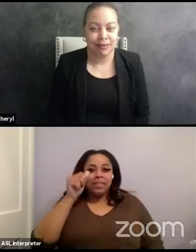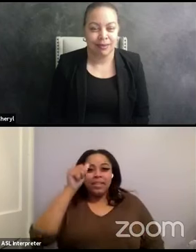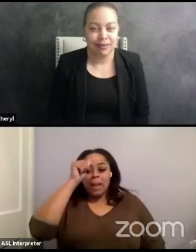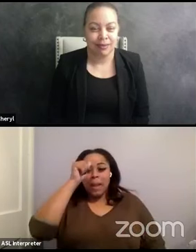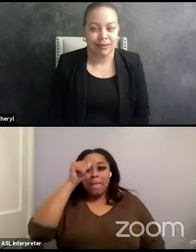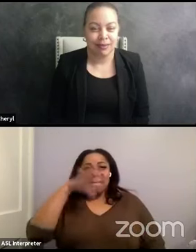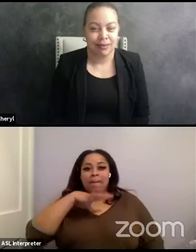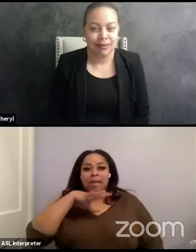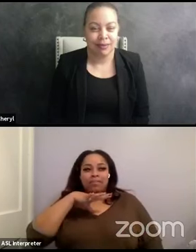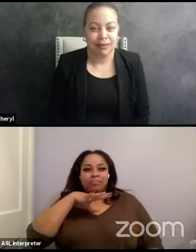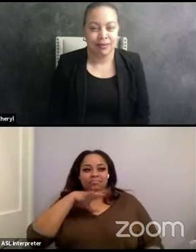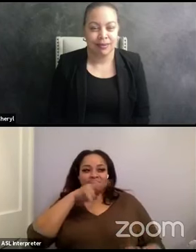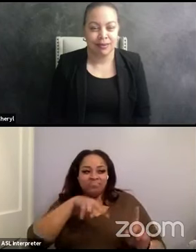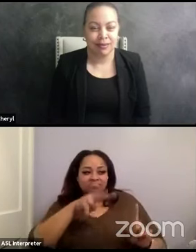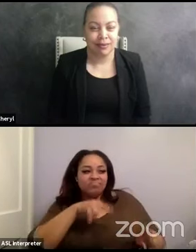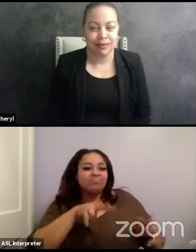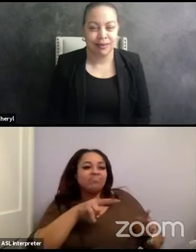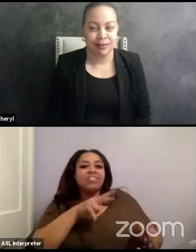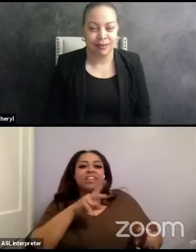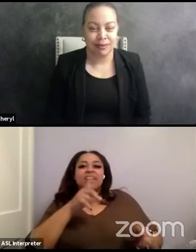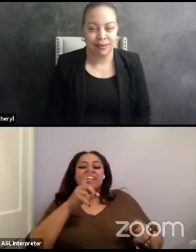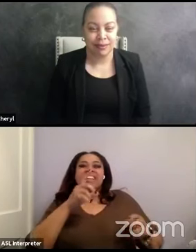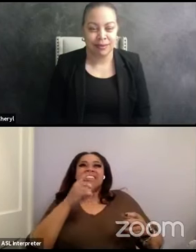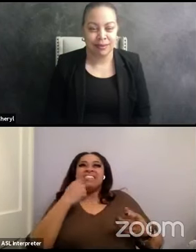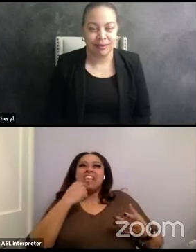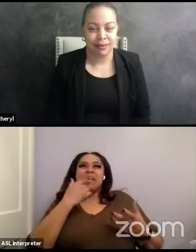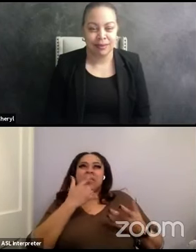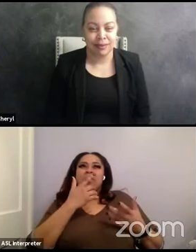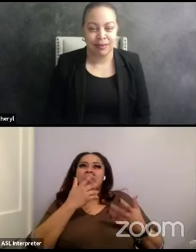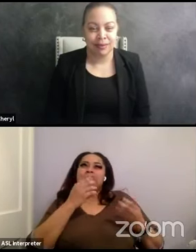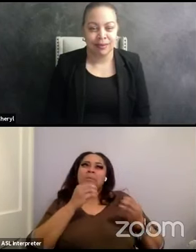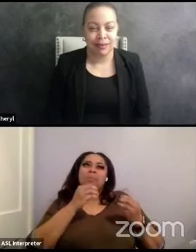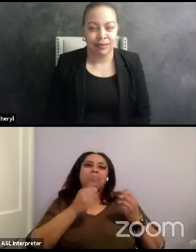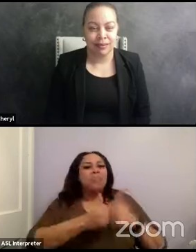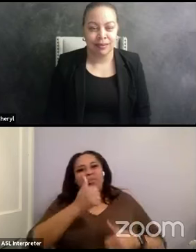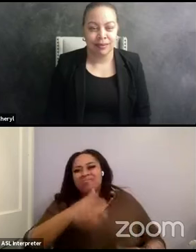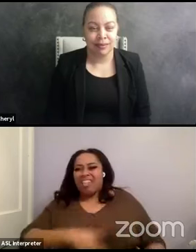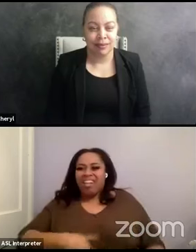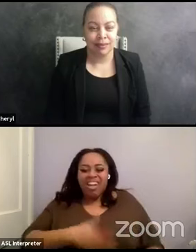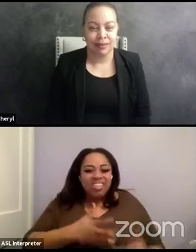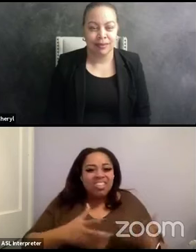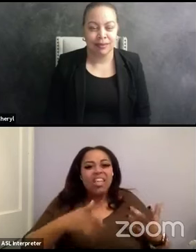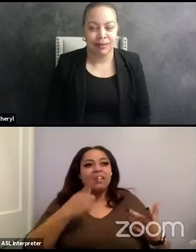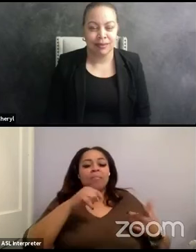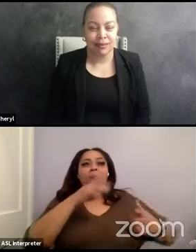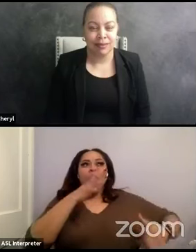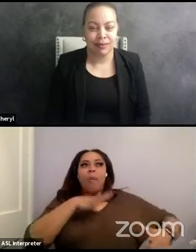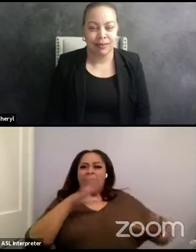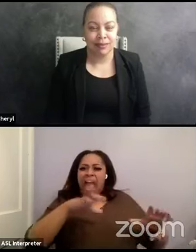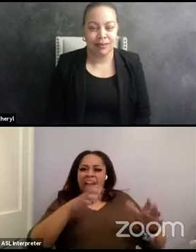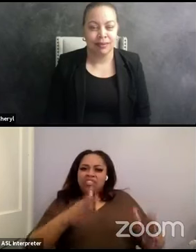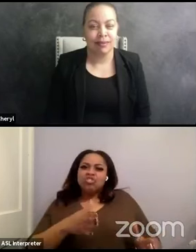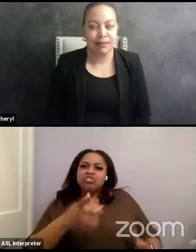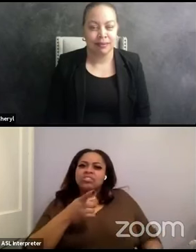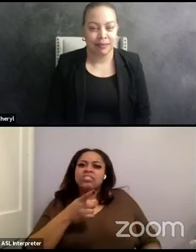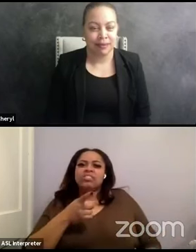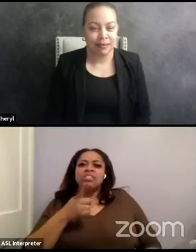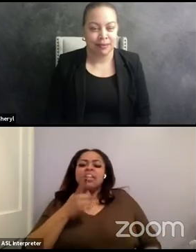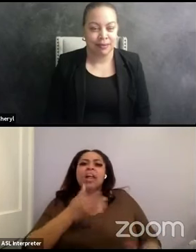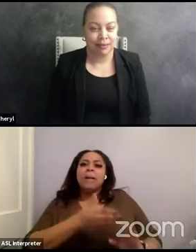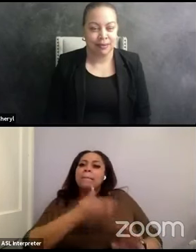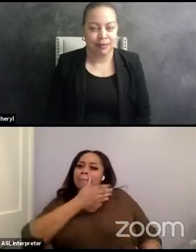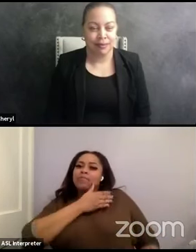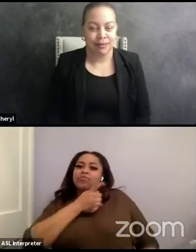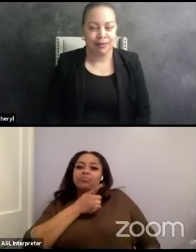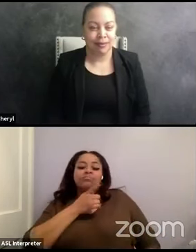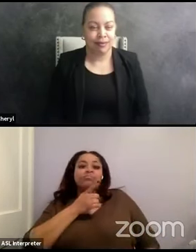critics were saying the most cringiest of things about these critically acclaimed women actresses, like back in the day. I